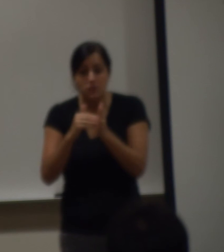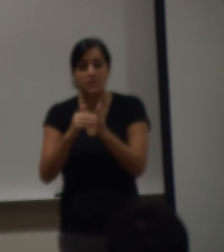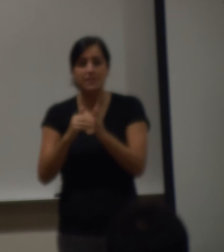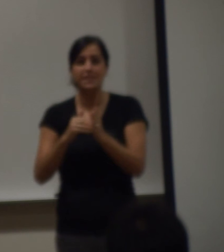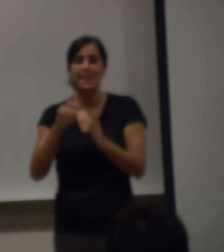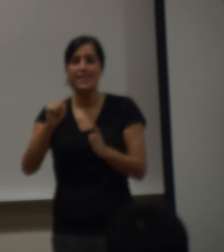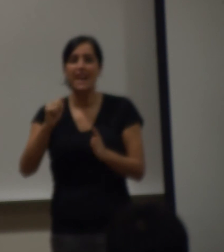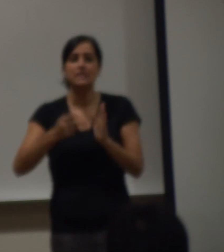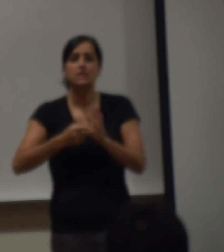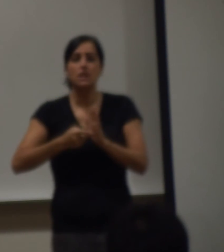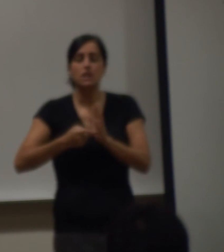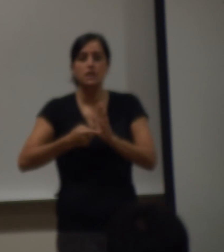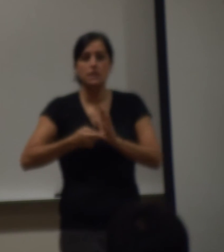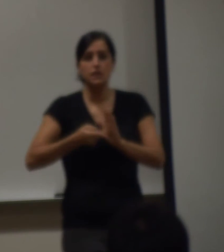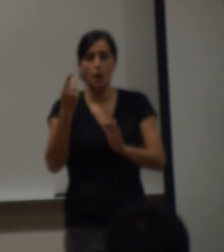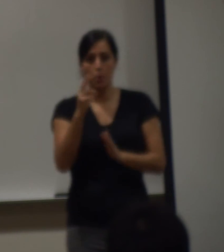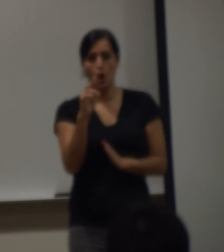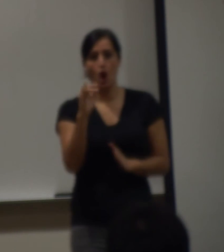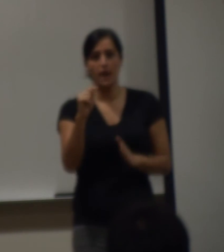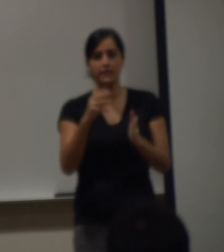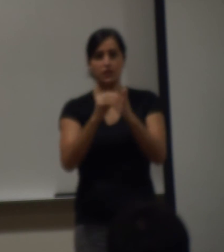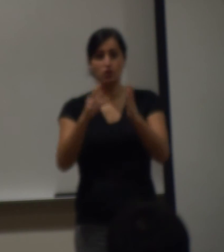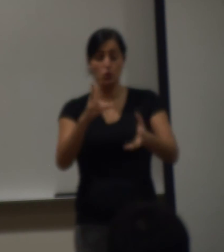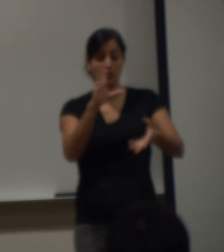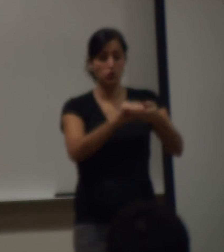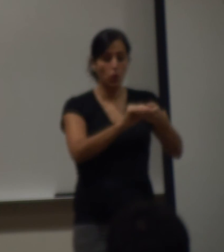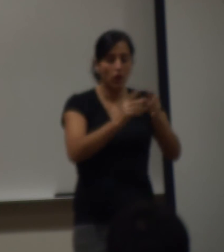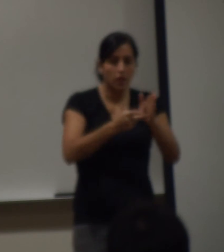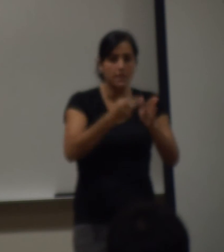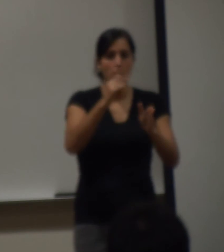the number of students attending RIT.